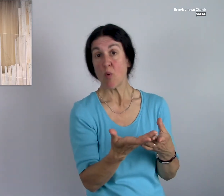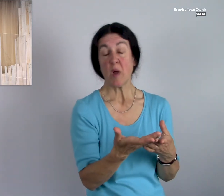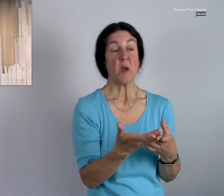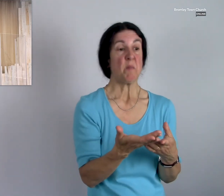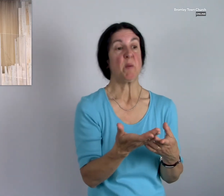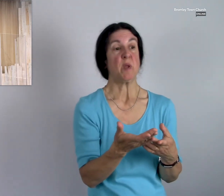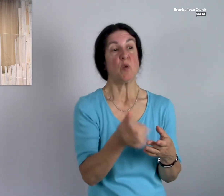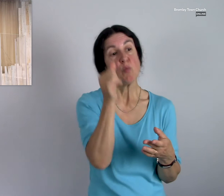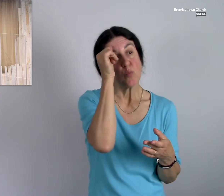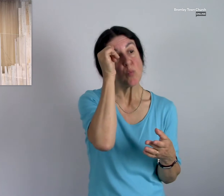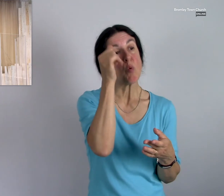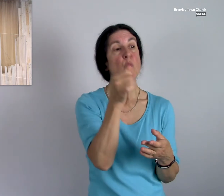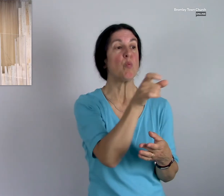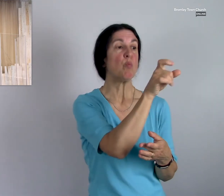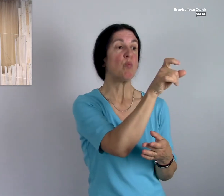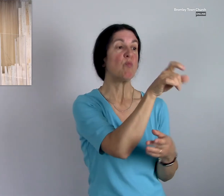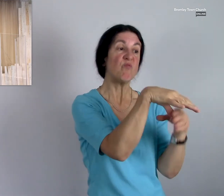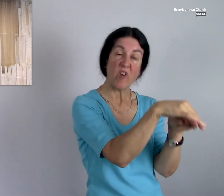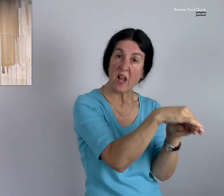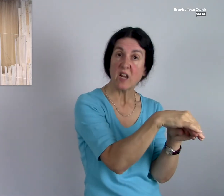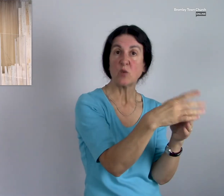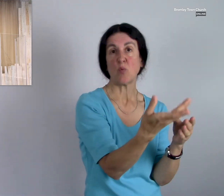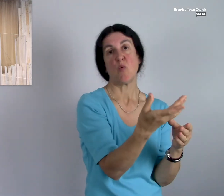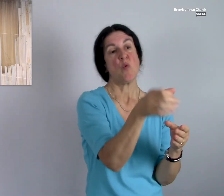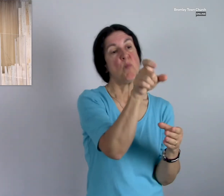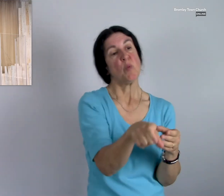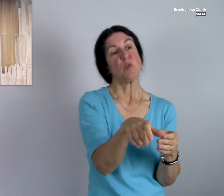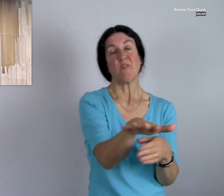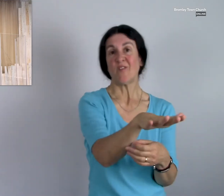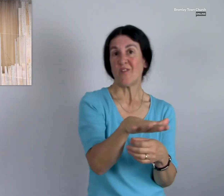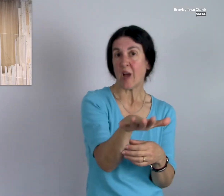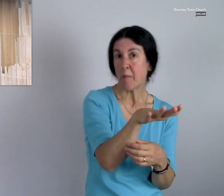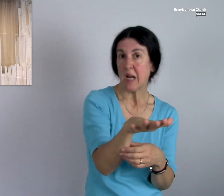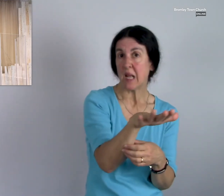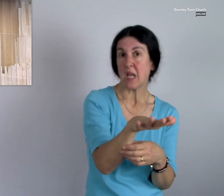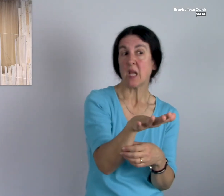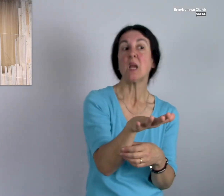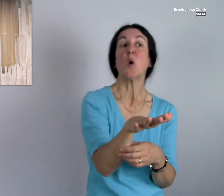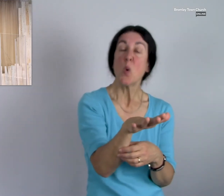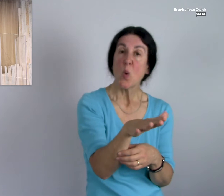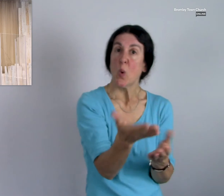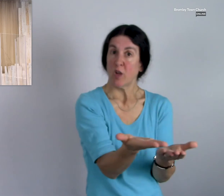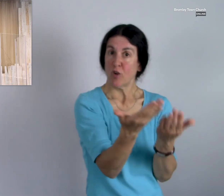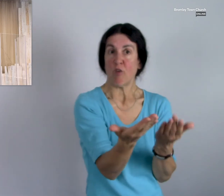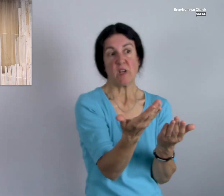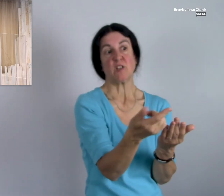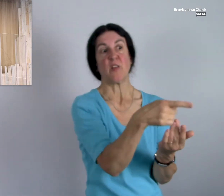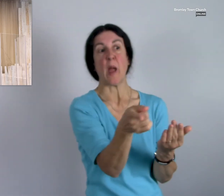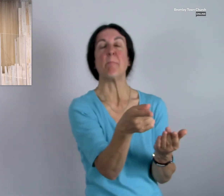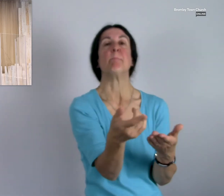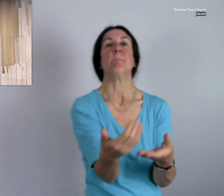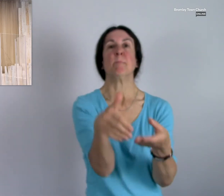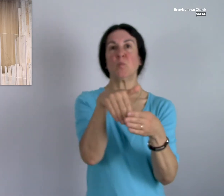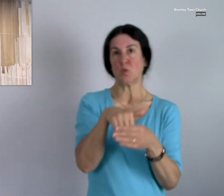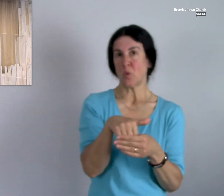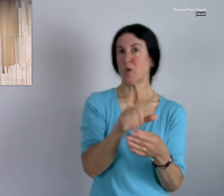a friend, a member of the family, you're thinking, actually, you know, for years we've been talking and want to encourage them to come on this Christian